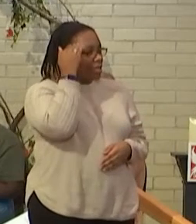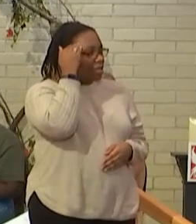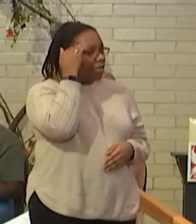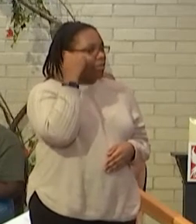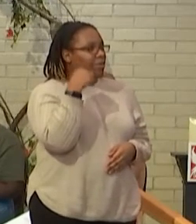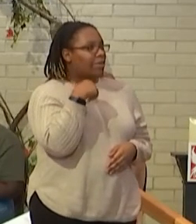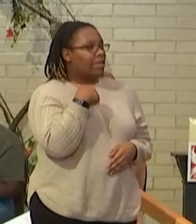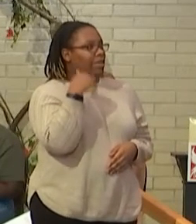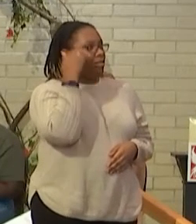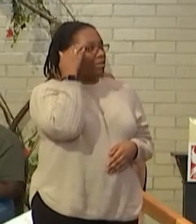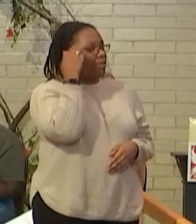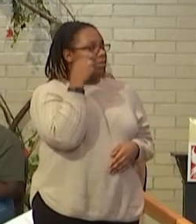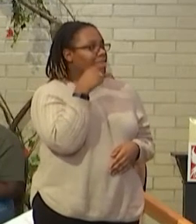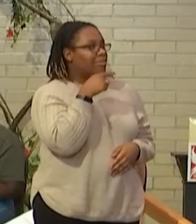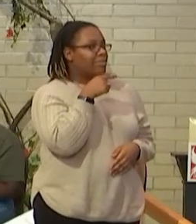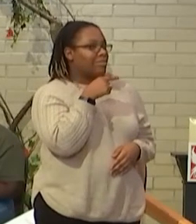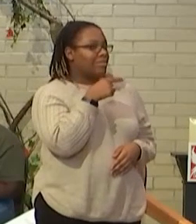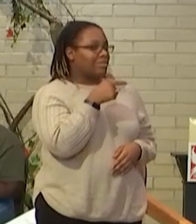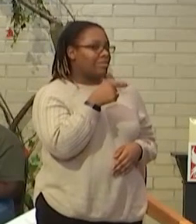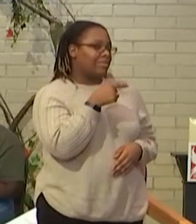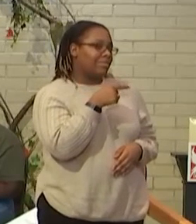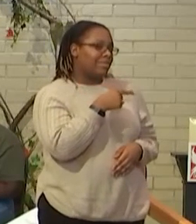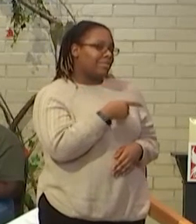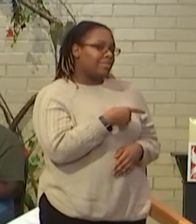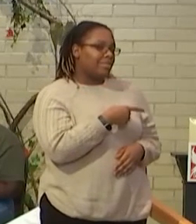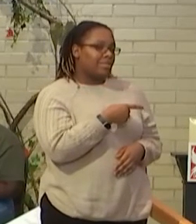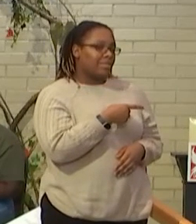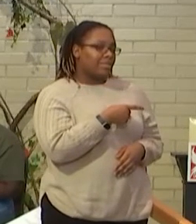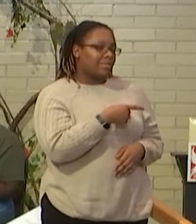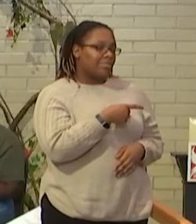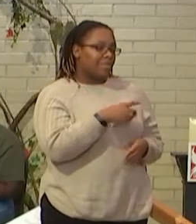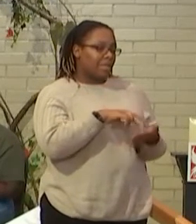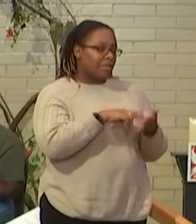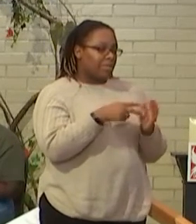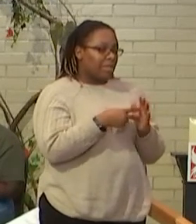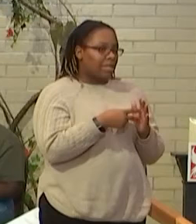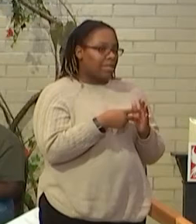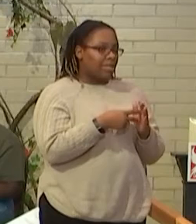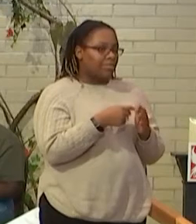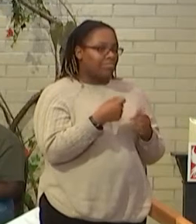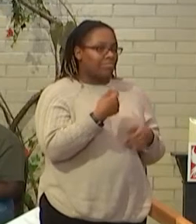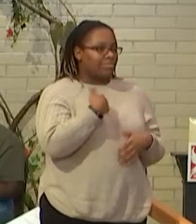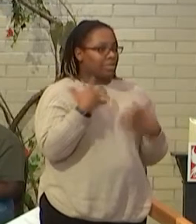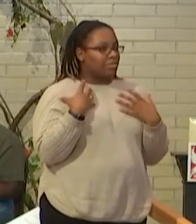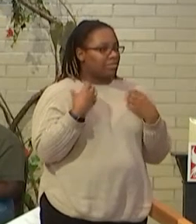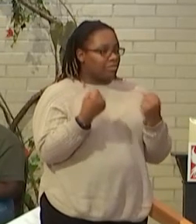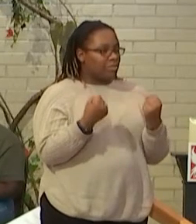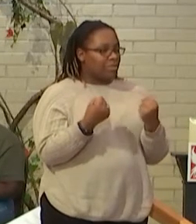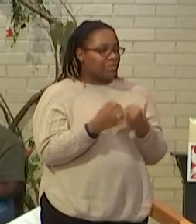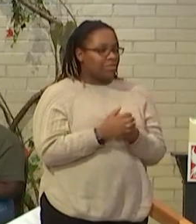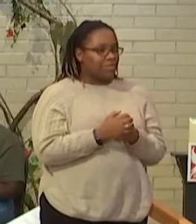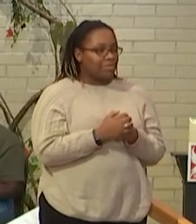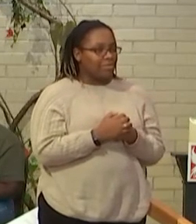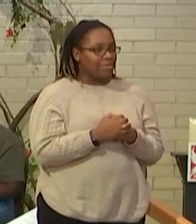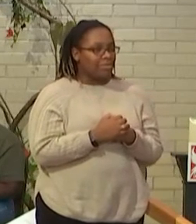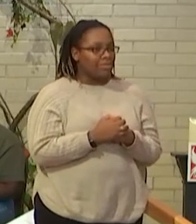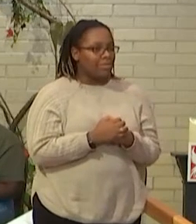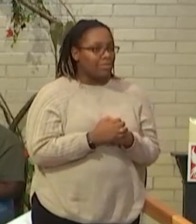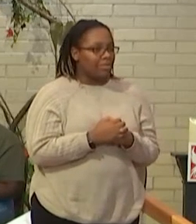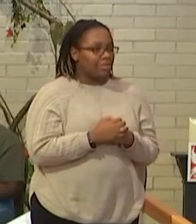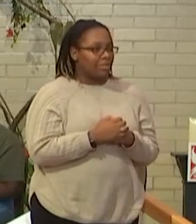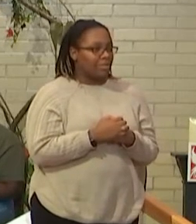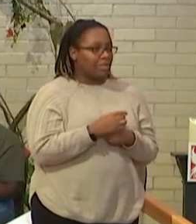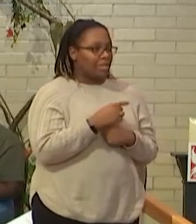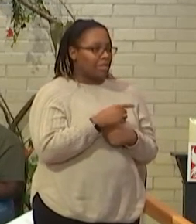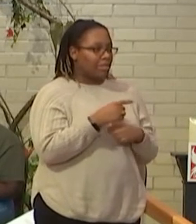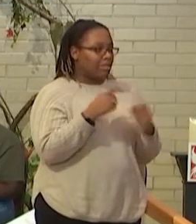meaning that I'm really strong. and that he was amazed